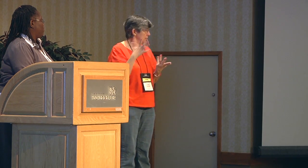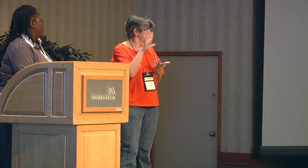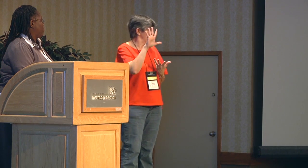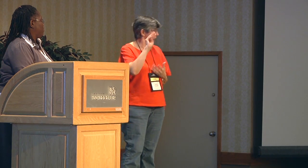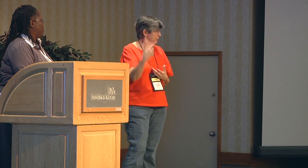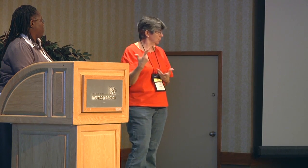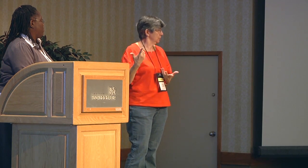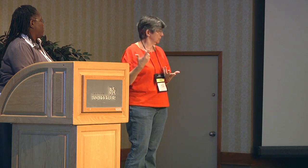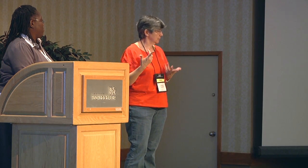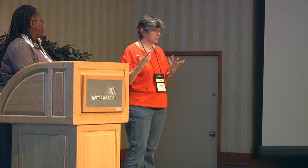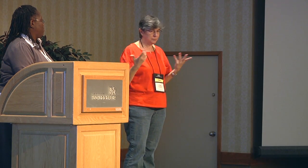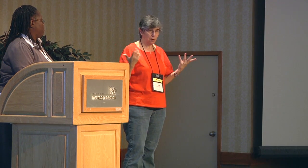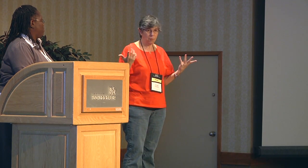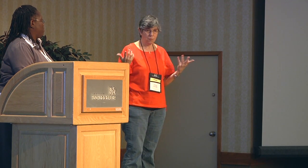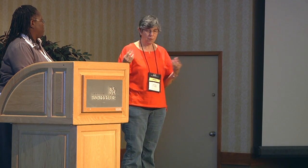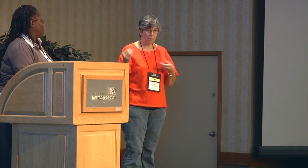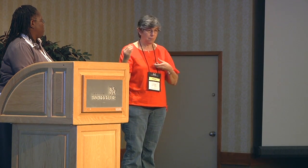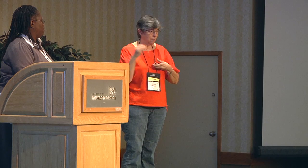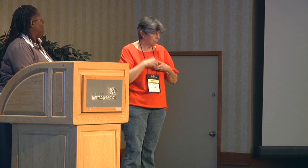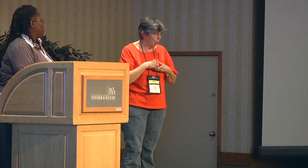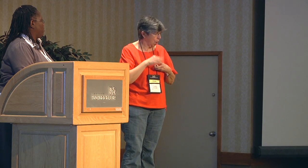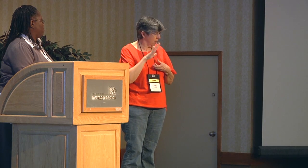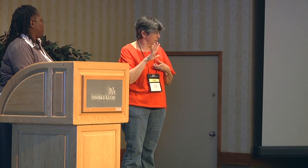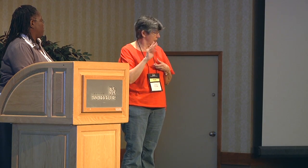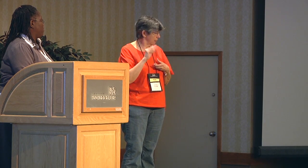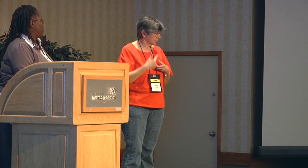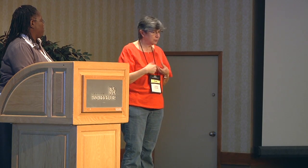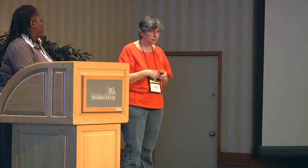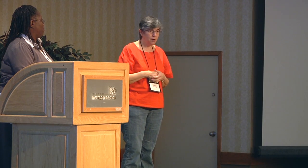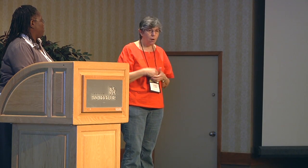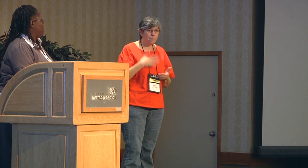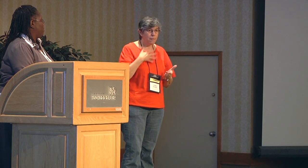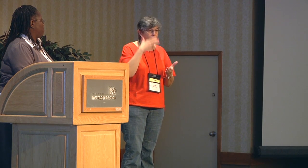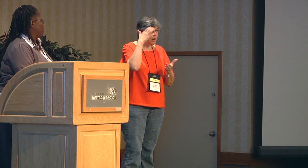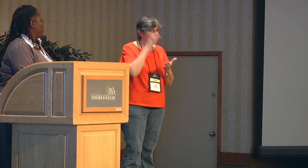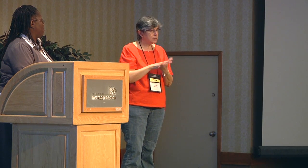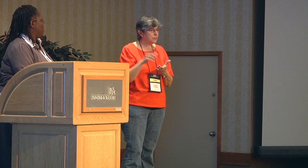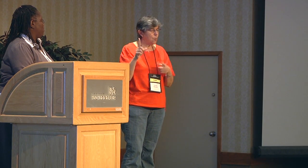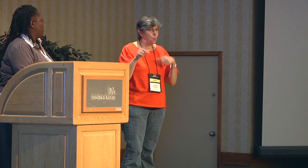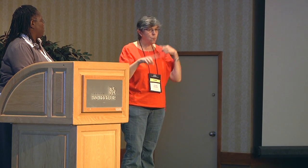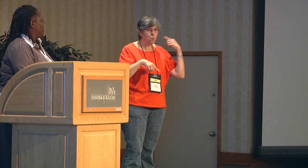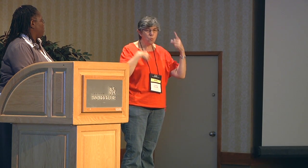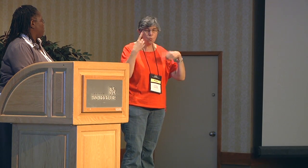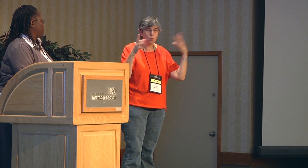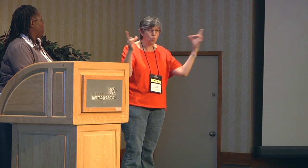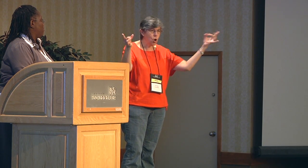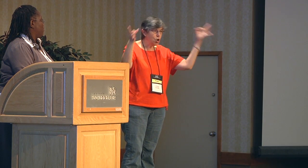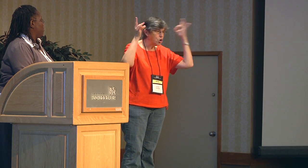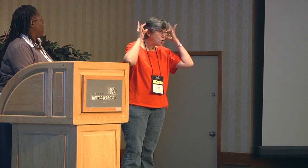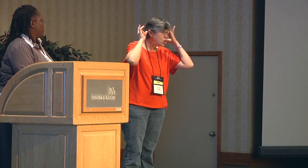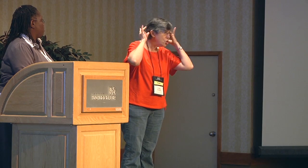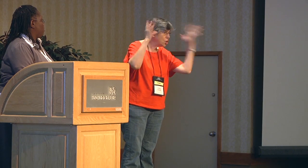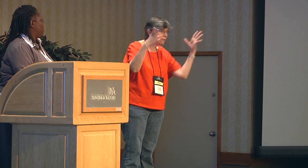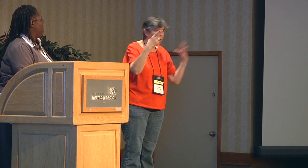nurse didn't get relayed to me because I didn't see that issue. Well, then